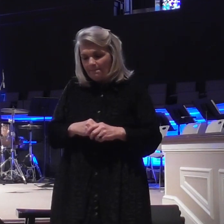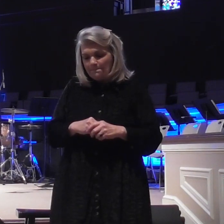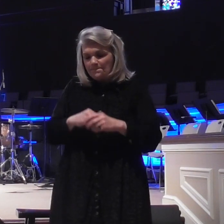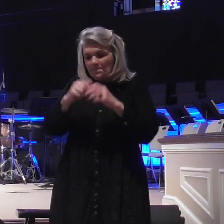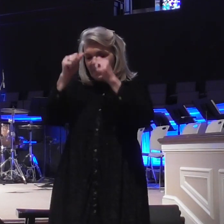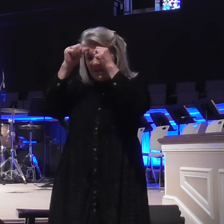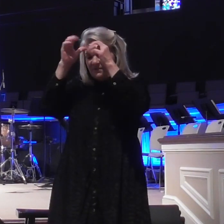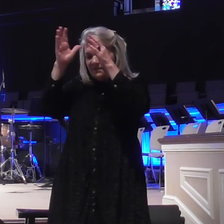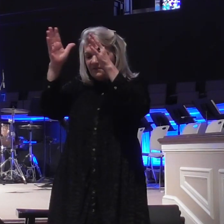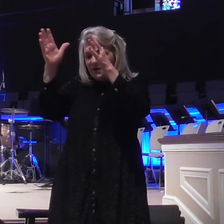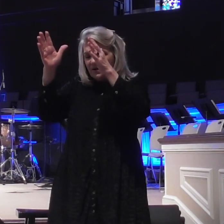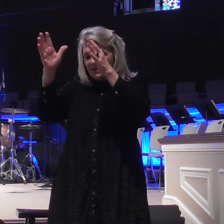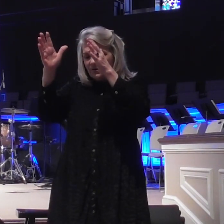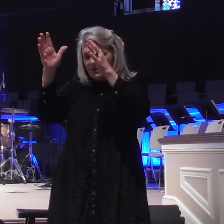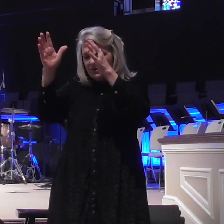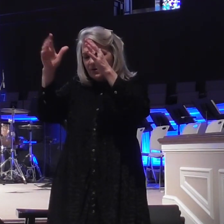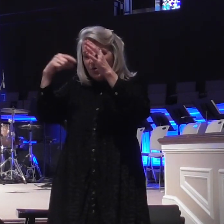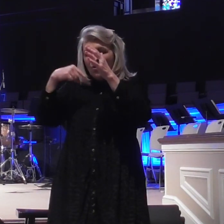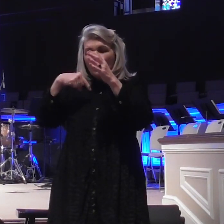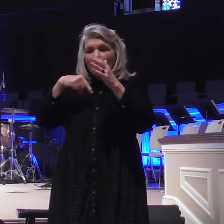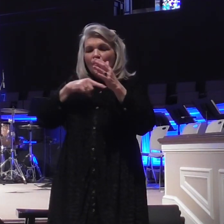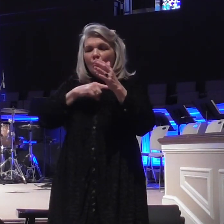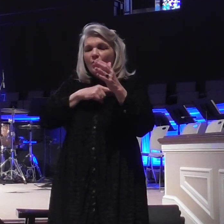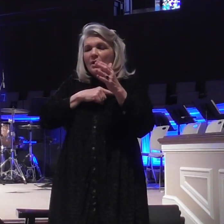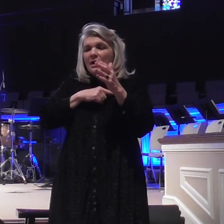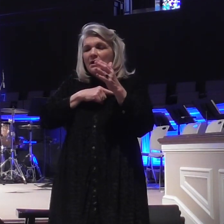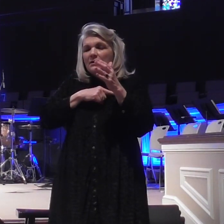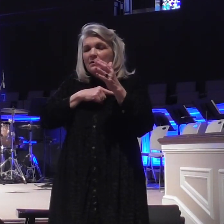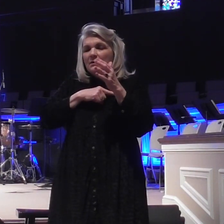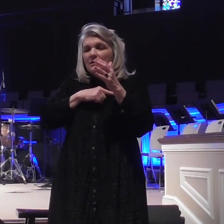God, we want to be people of the truth.